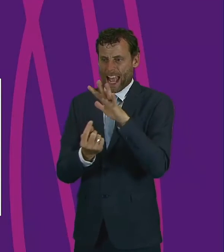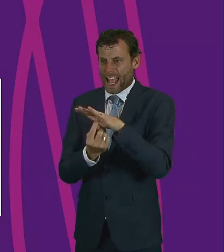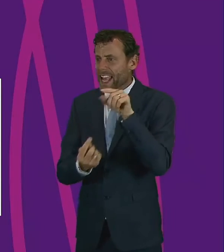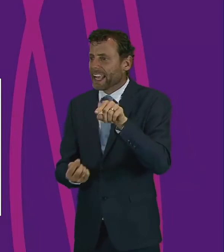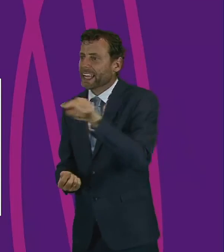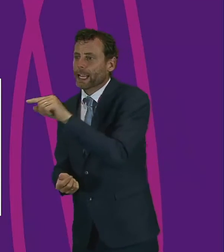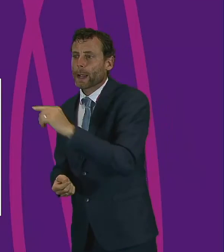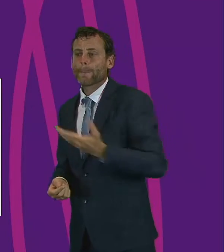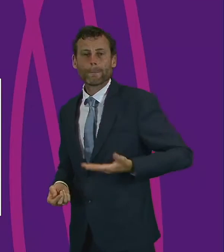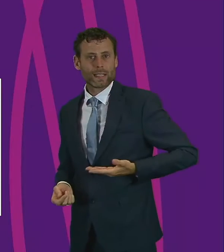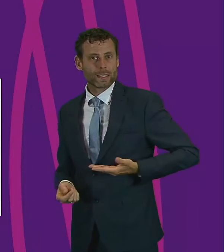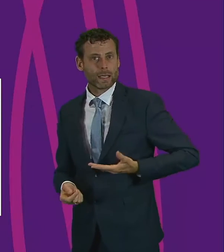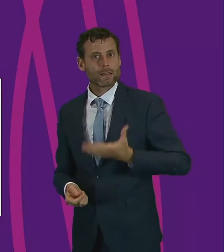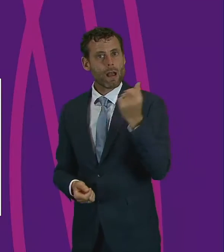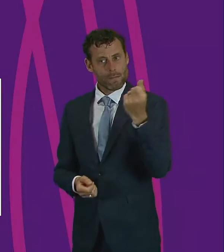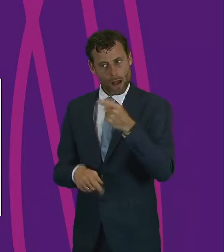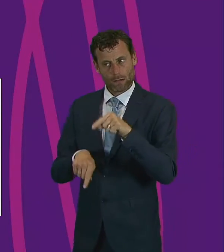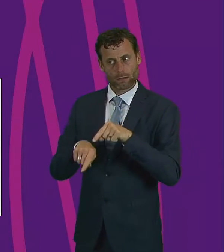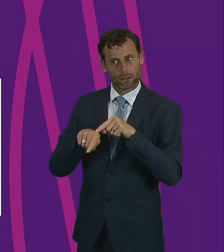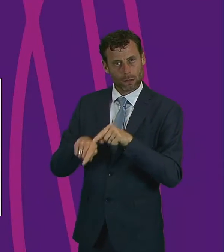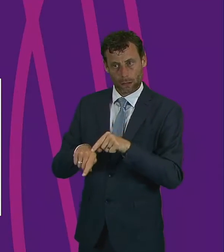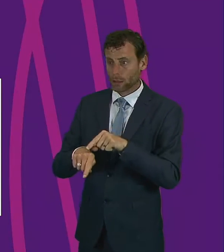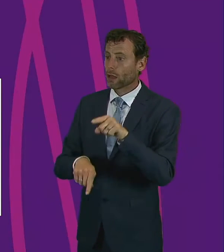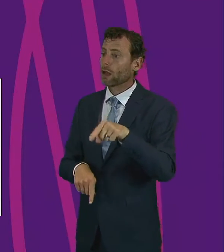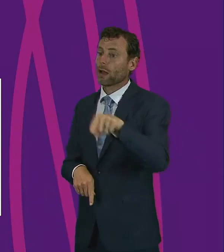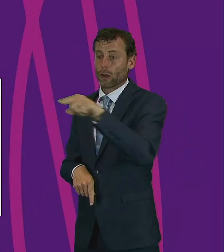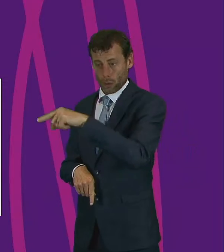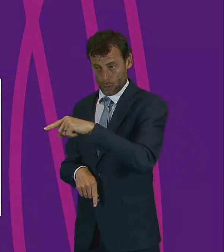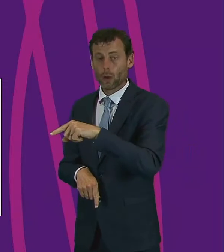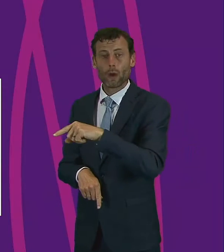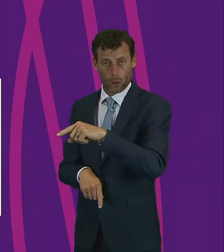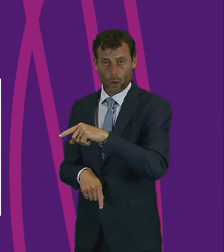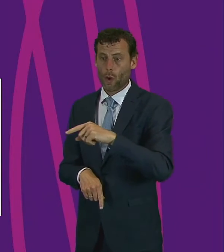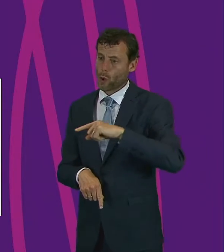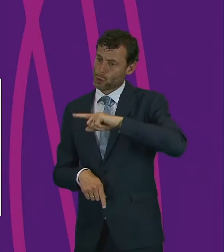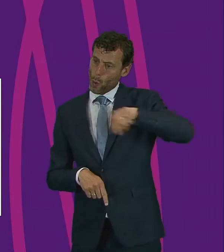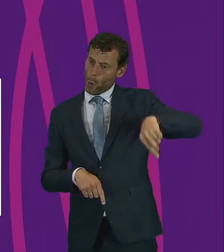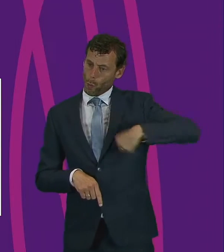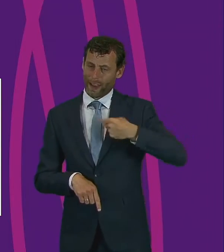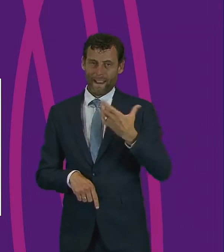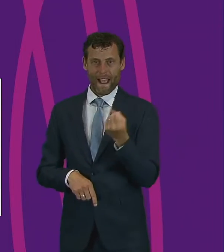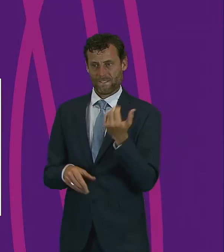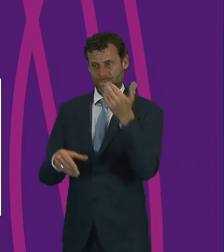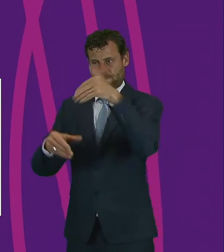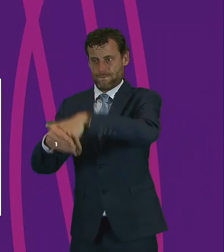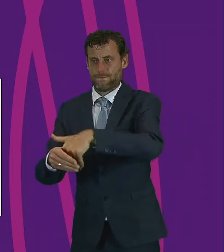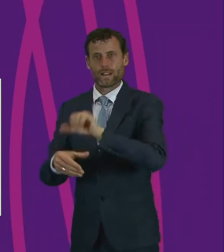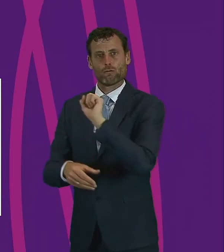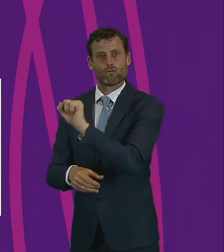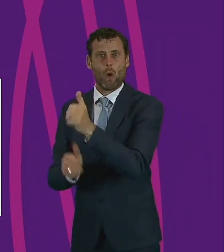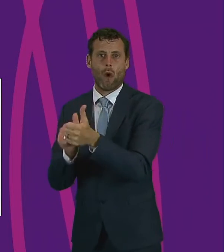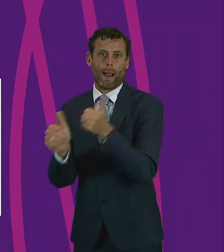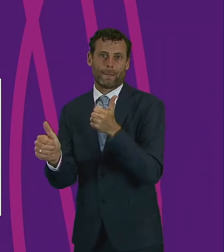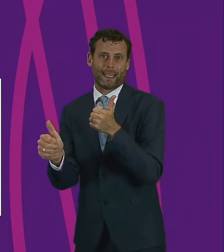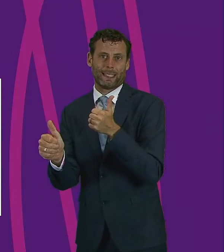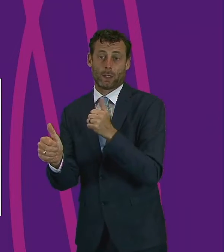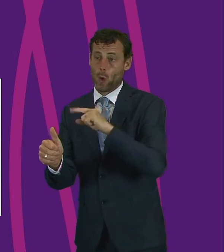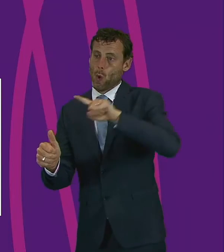it must be on the basis of taxpayers having a stake in these companies. We have seen